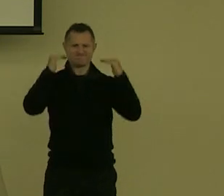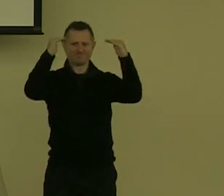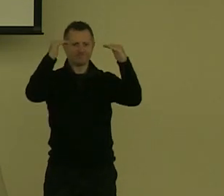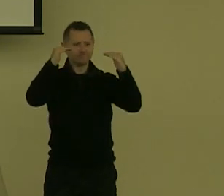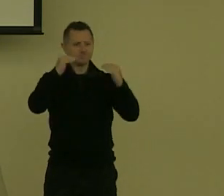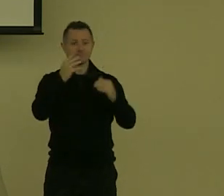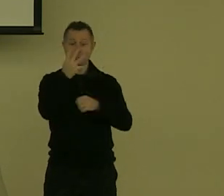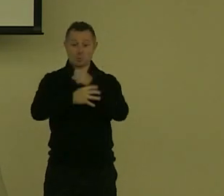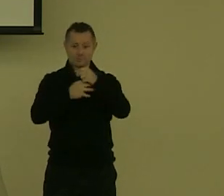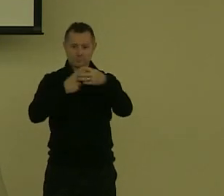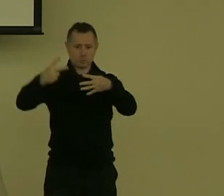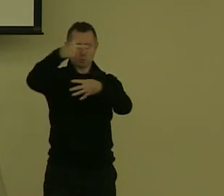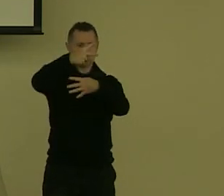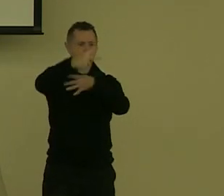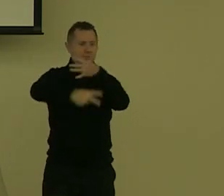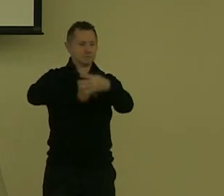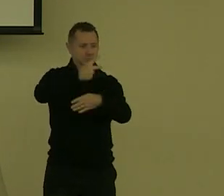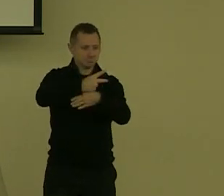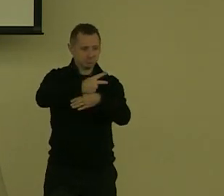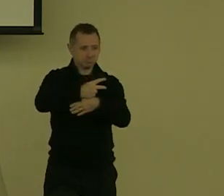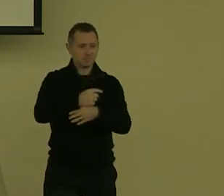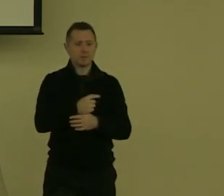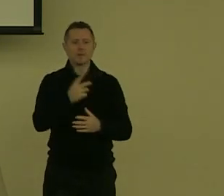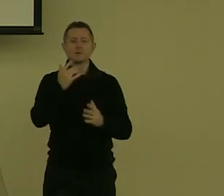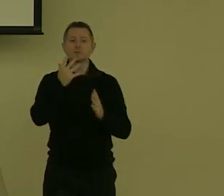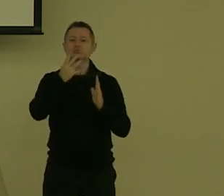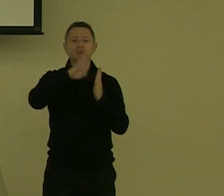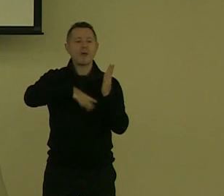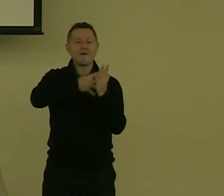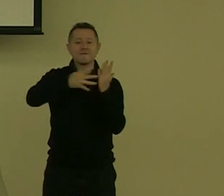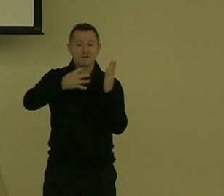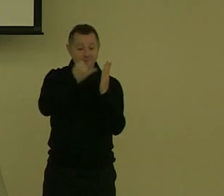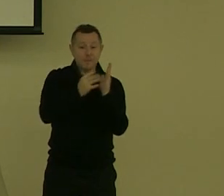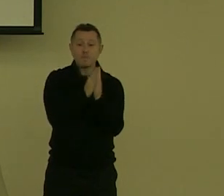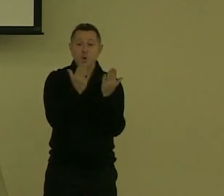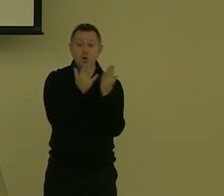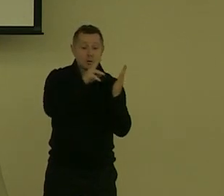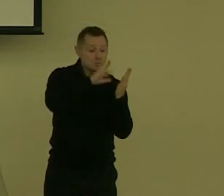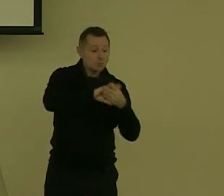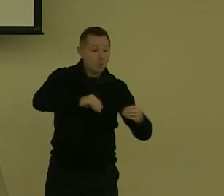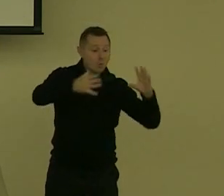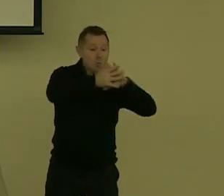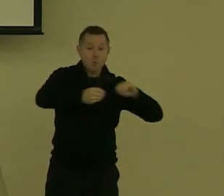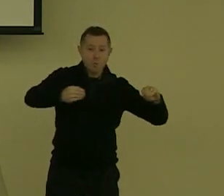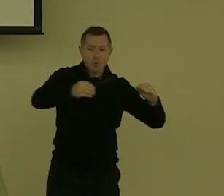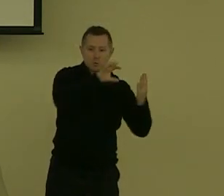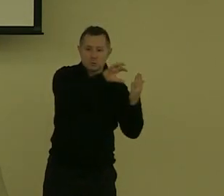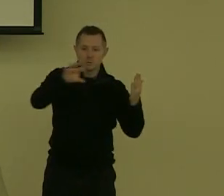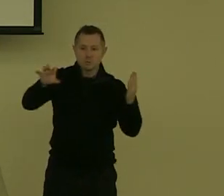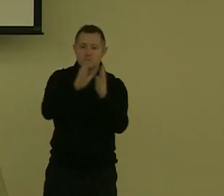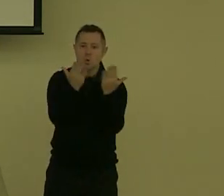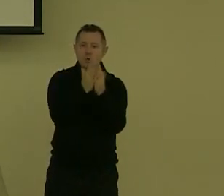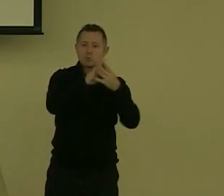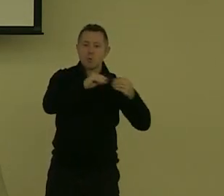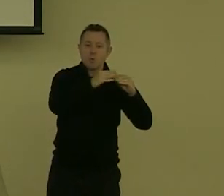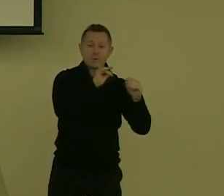novel. So that was really interesting and really gratifying. And I have